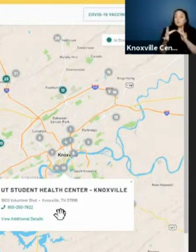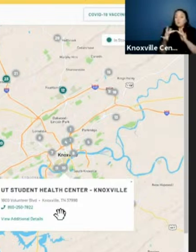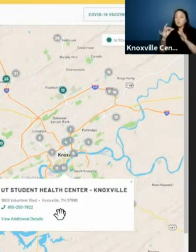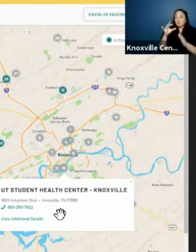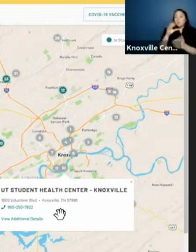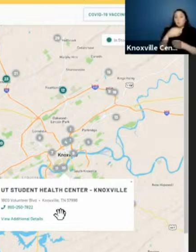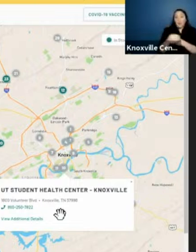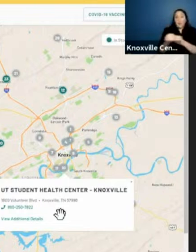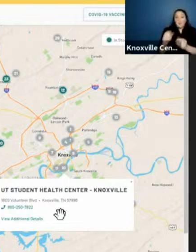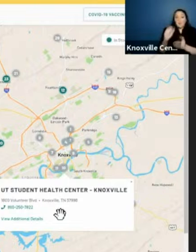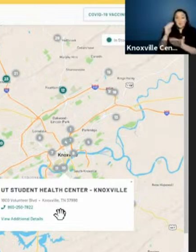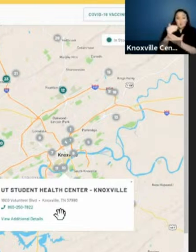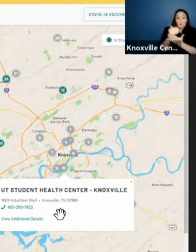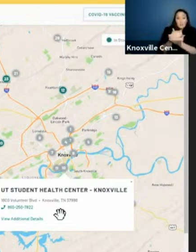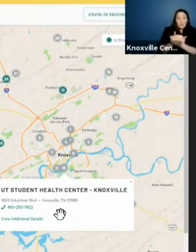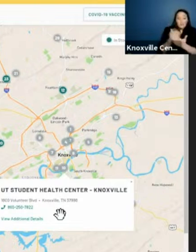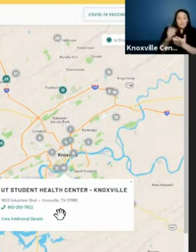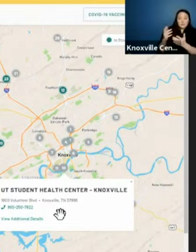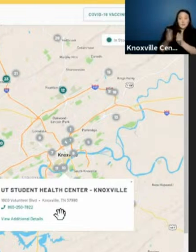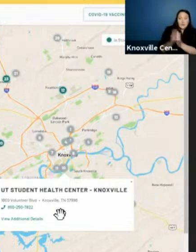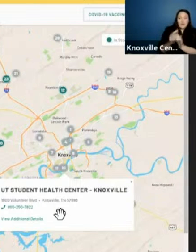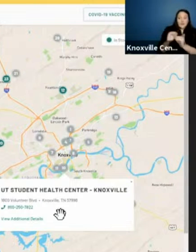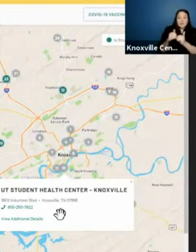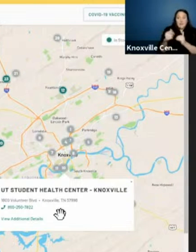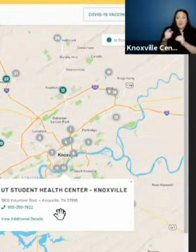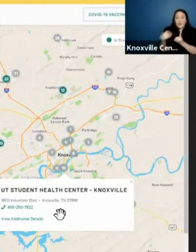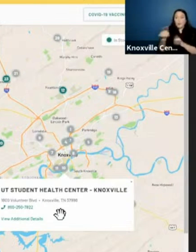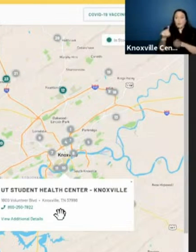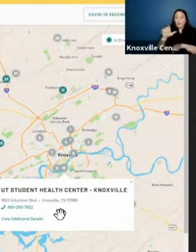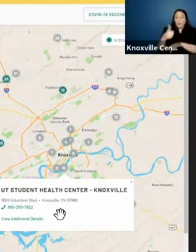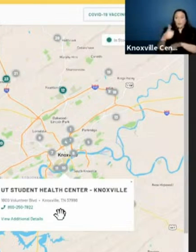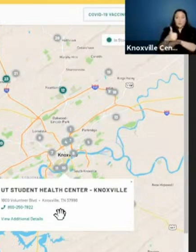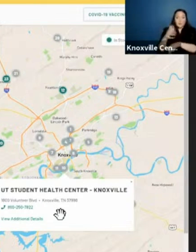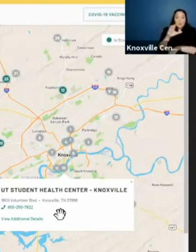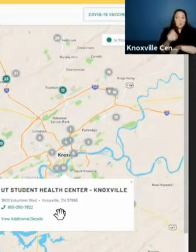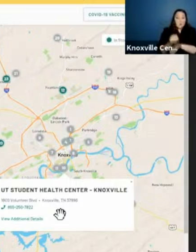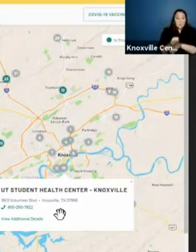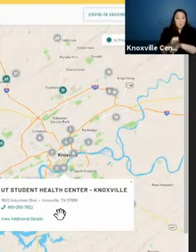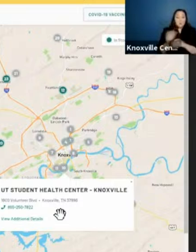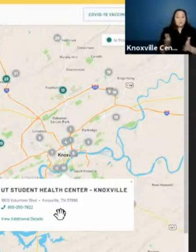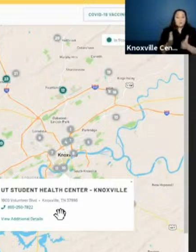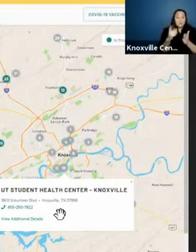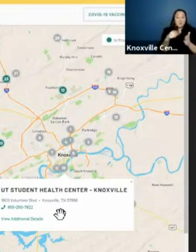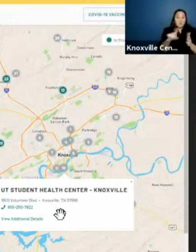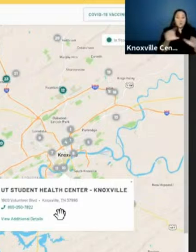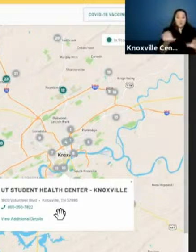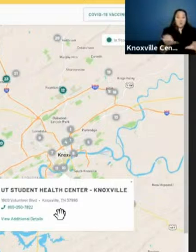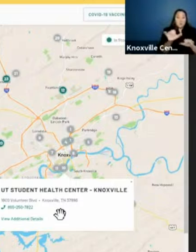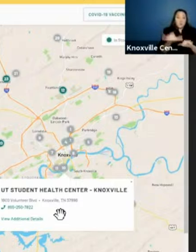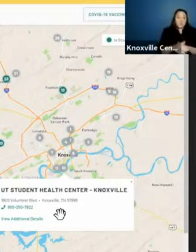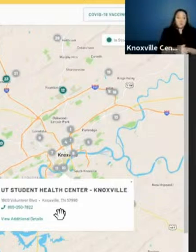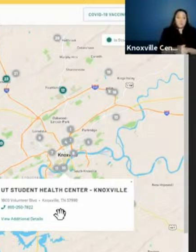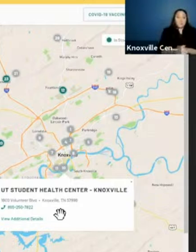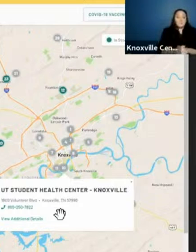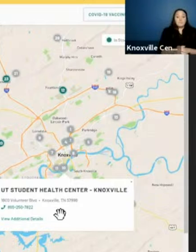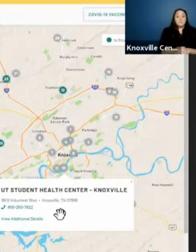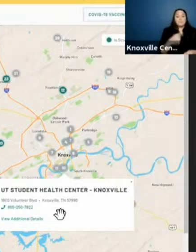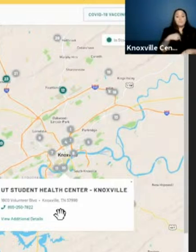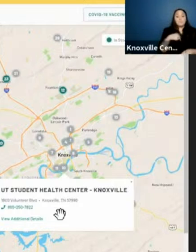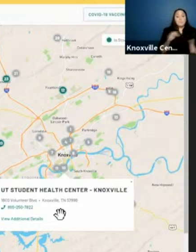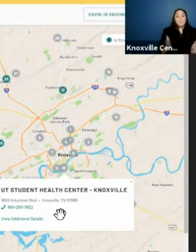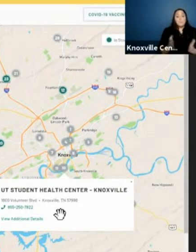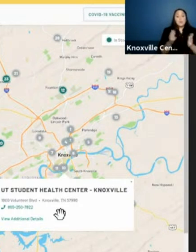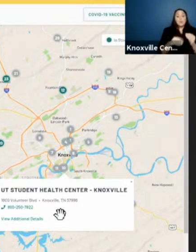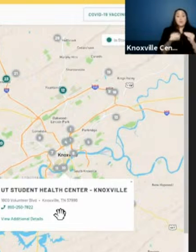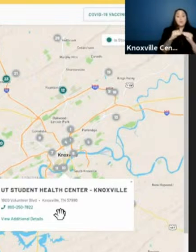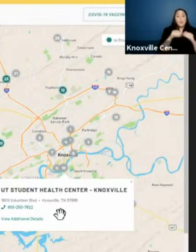listed to find out more about how they are scheduling appointments. And we encourage folks to do that. We are encouraged that more access